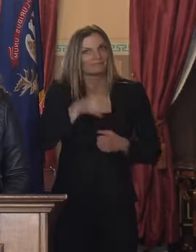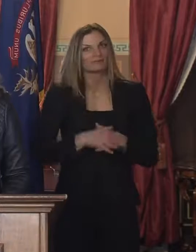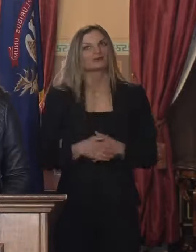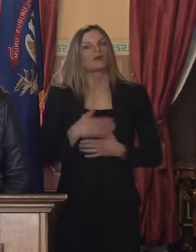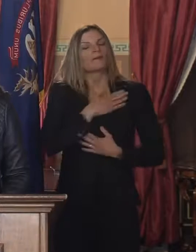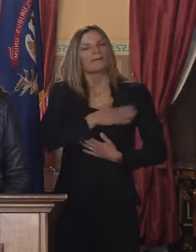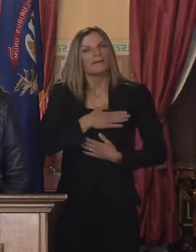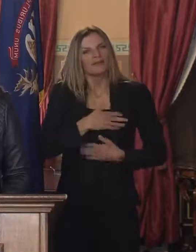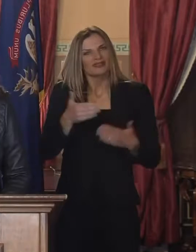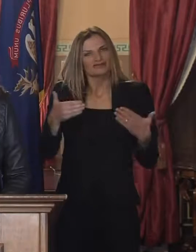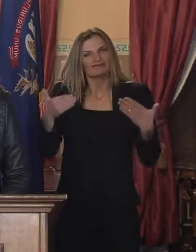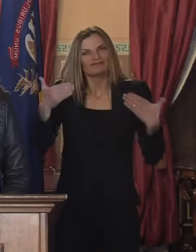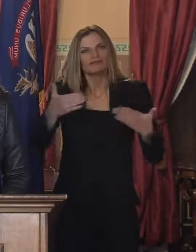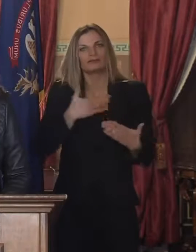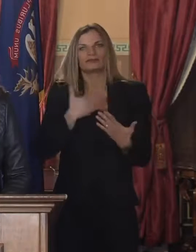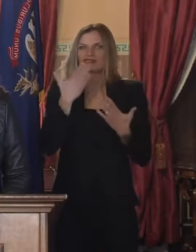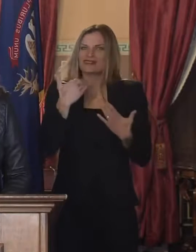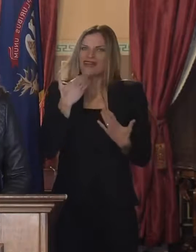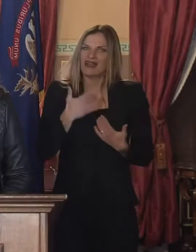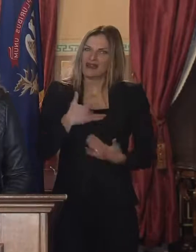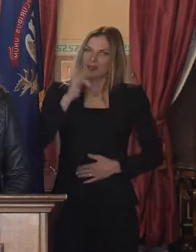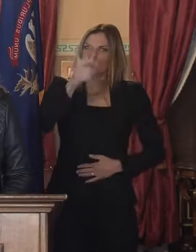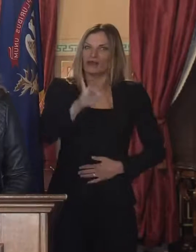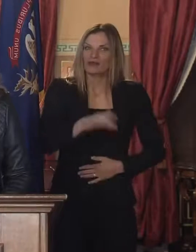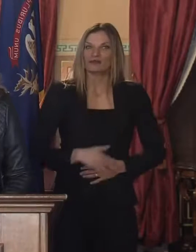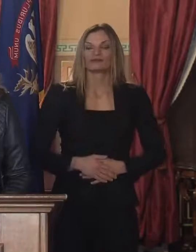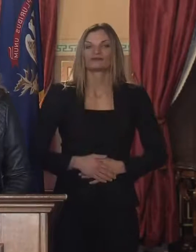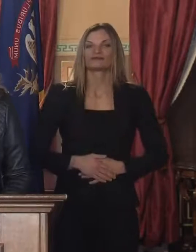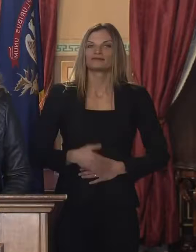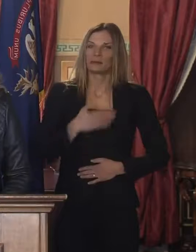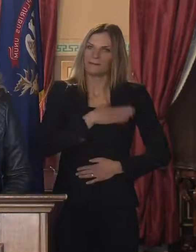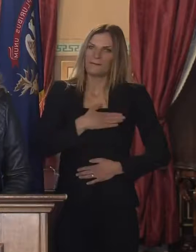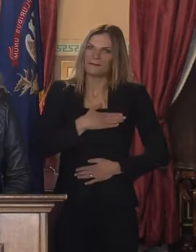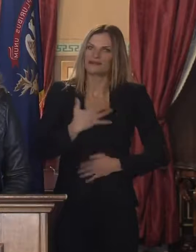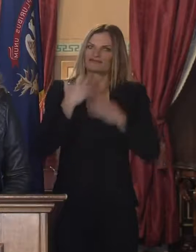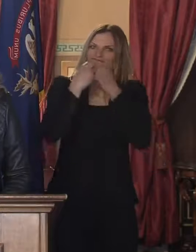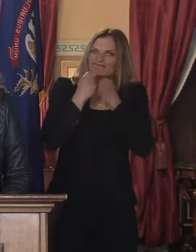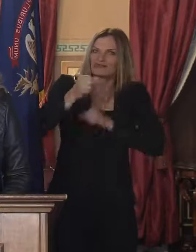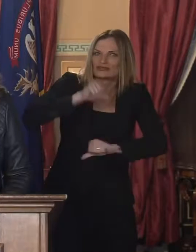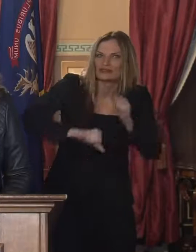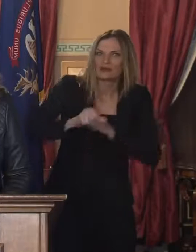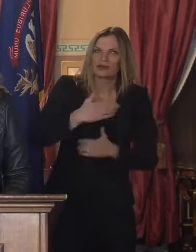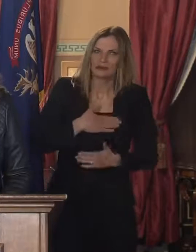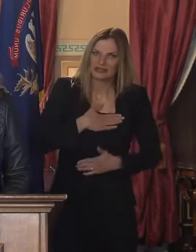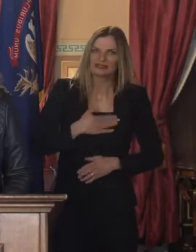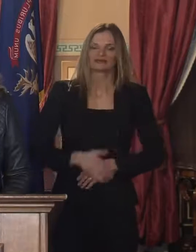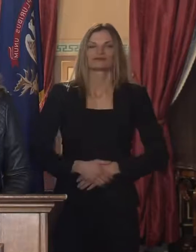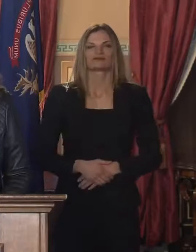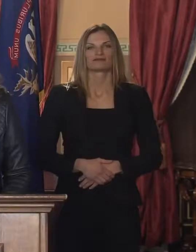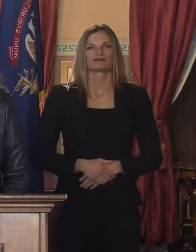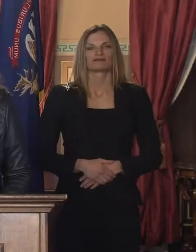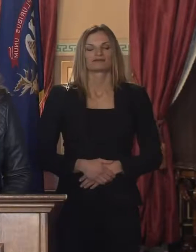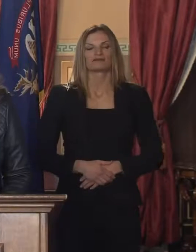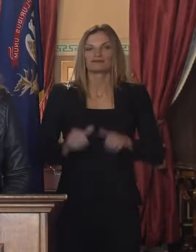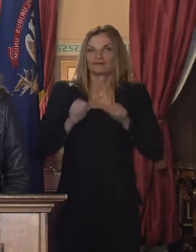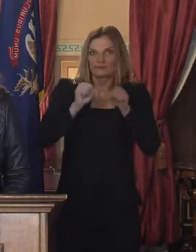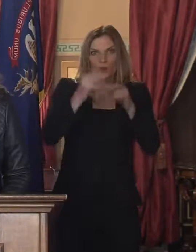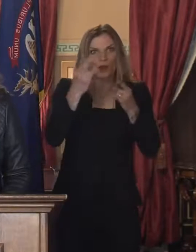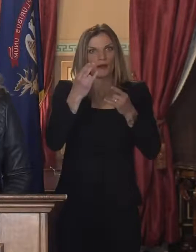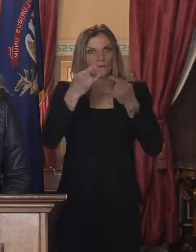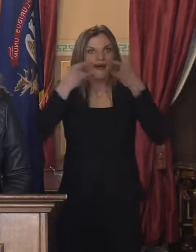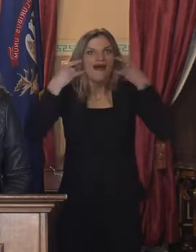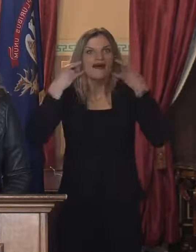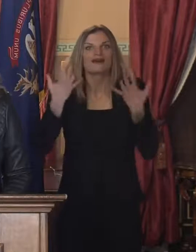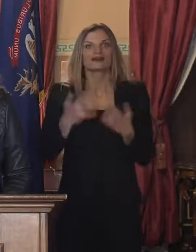kindness and a lot more empathy. Let's give one another a little grace, and let's take care of each other. Wear your